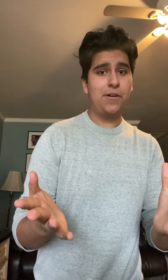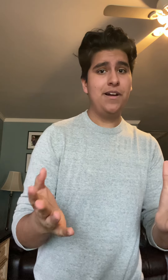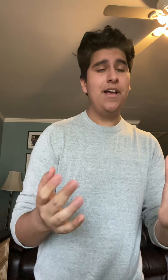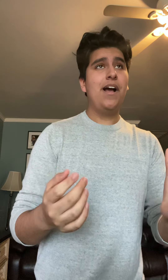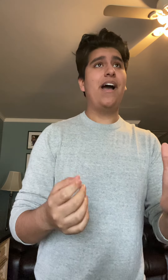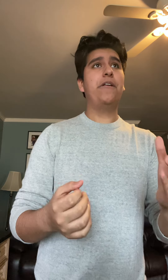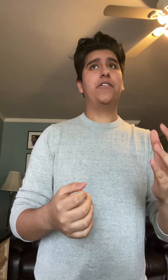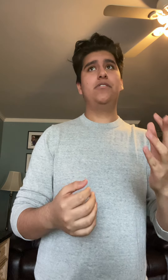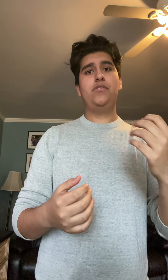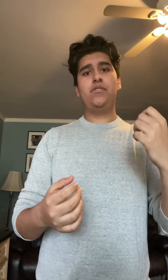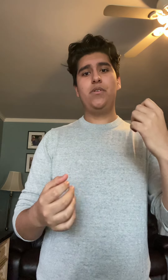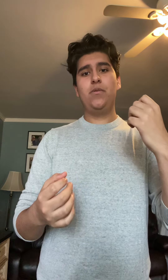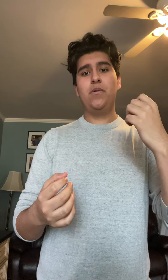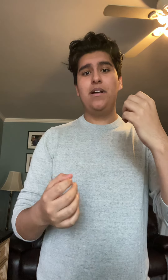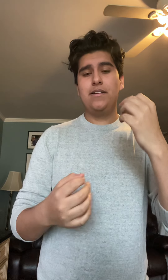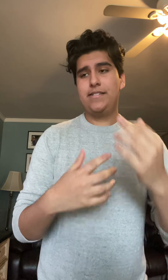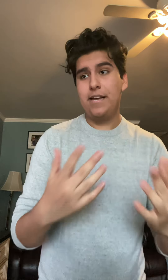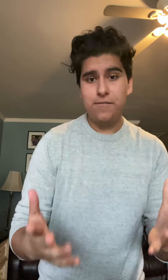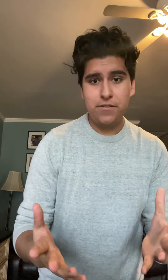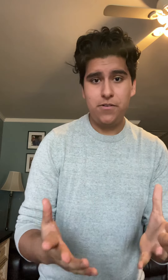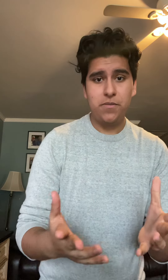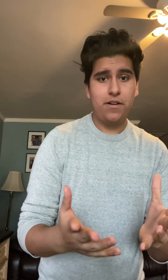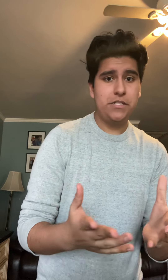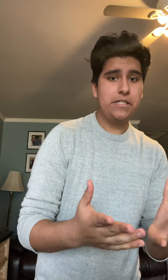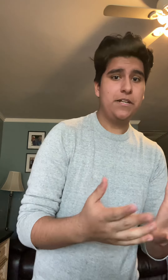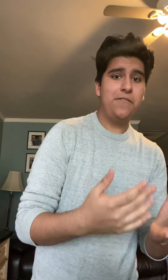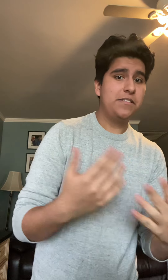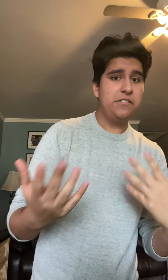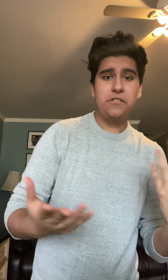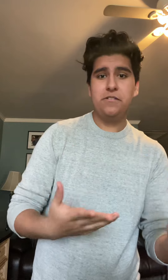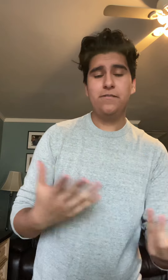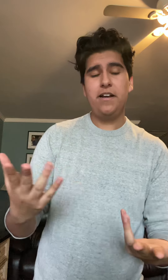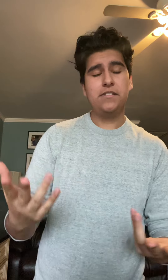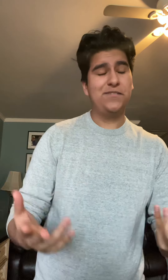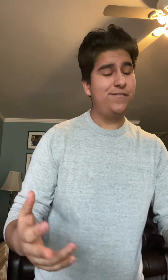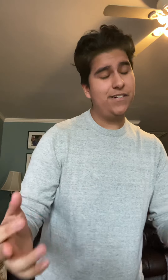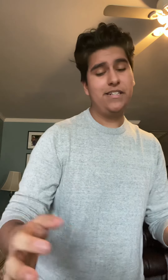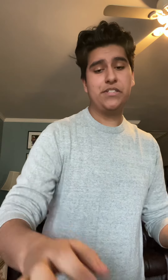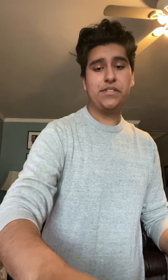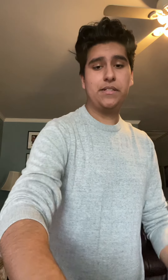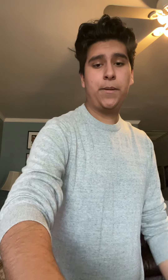I would encourage you to dive into Norse mythology yourself and see what you can find, because it's very interesting.